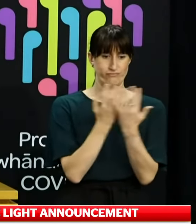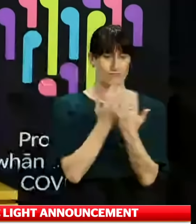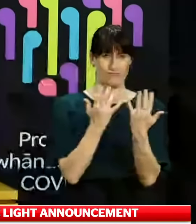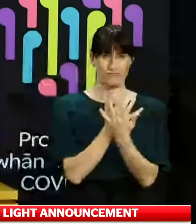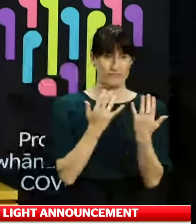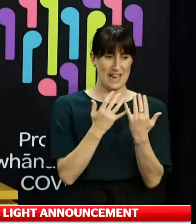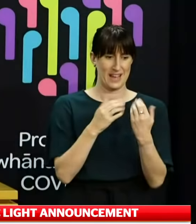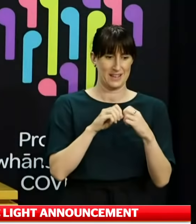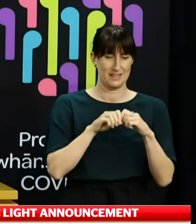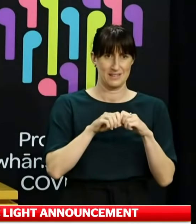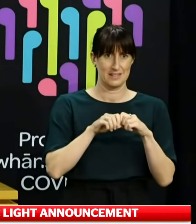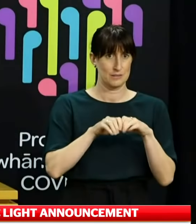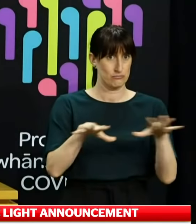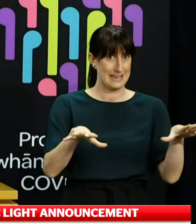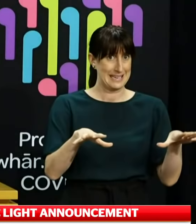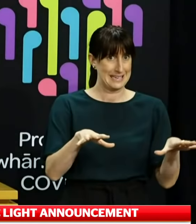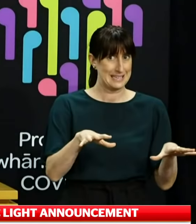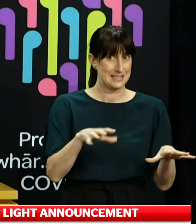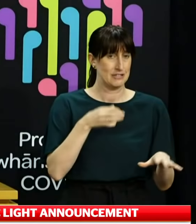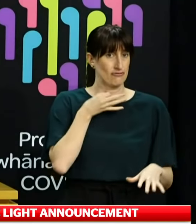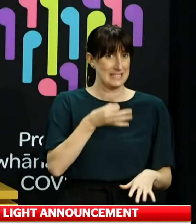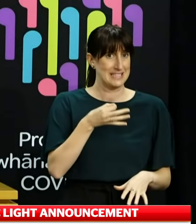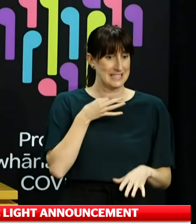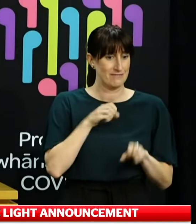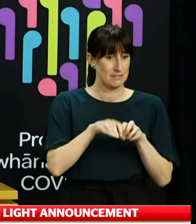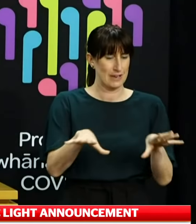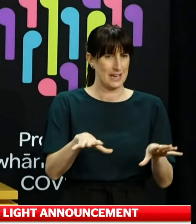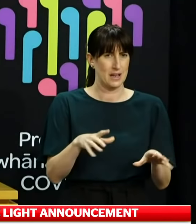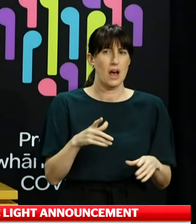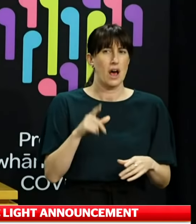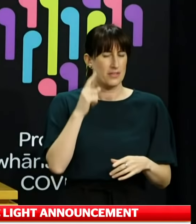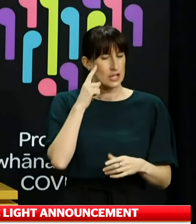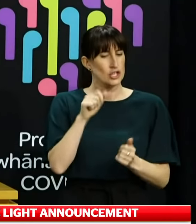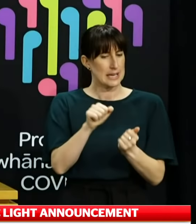bit stronger, even through orange,